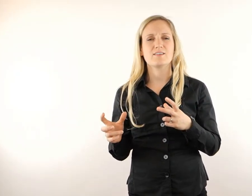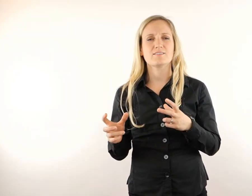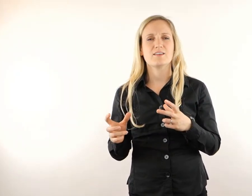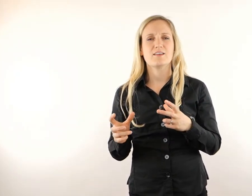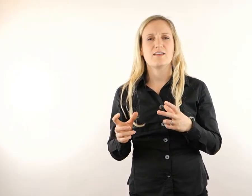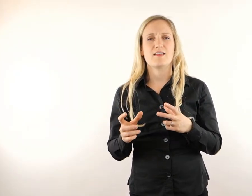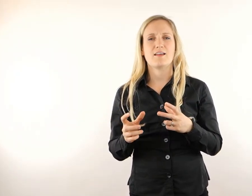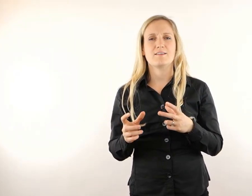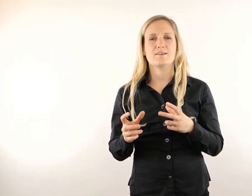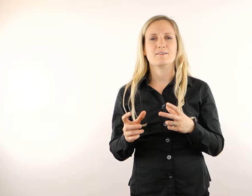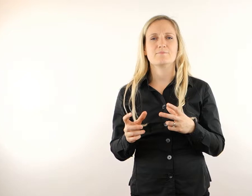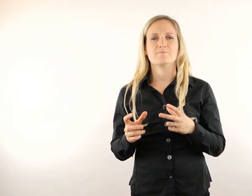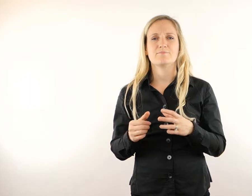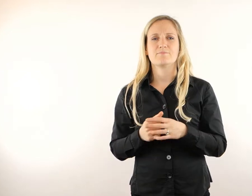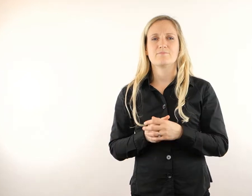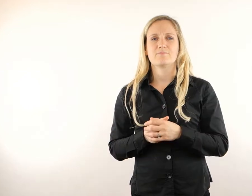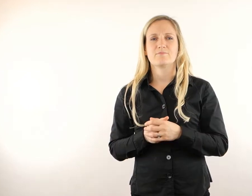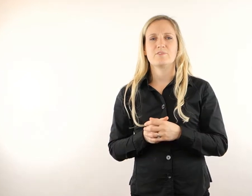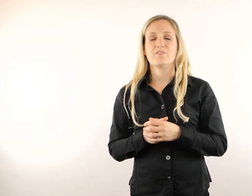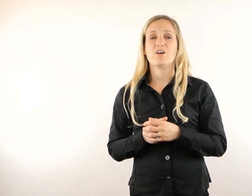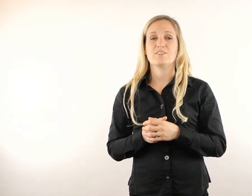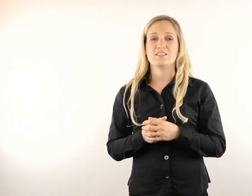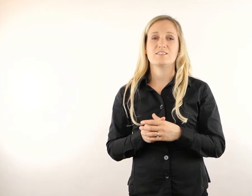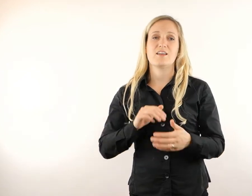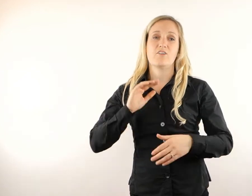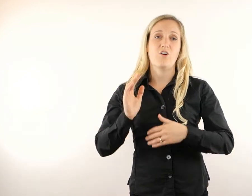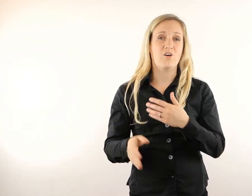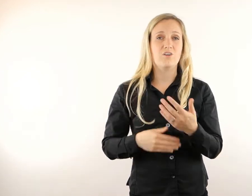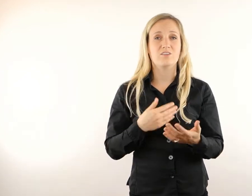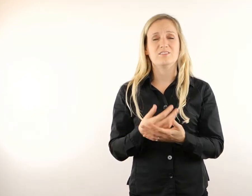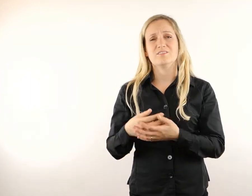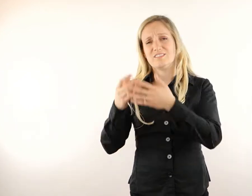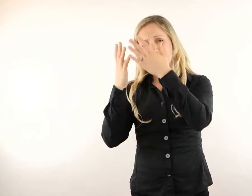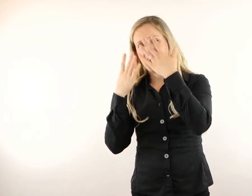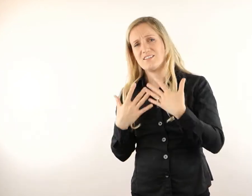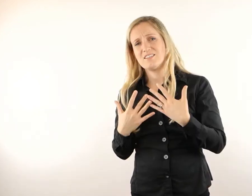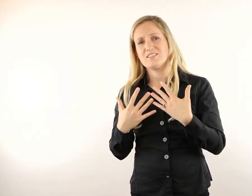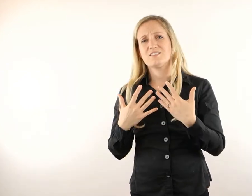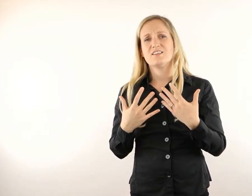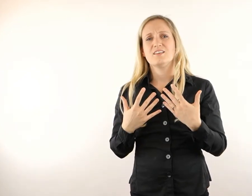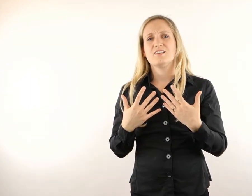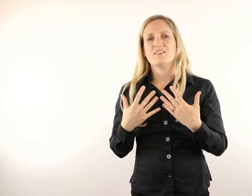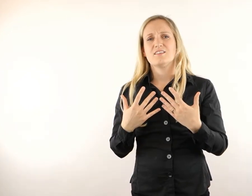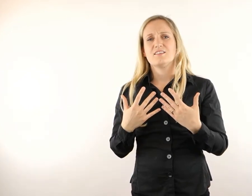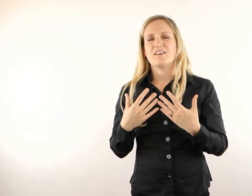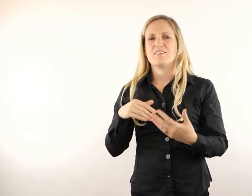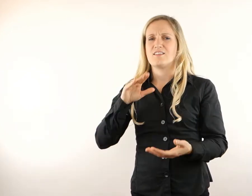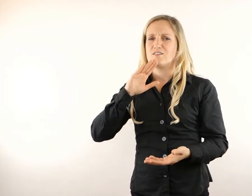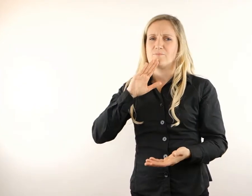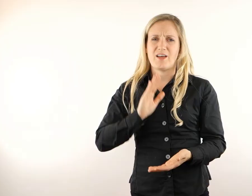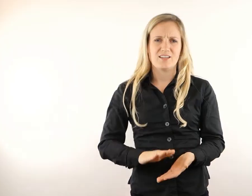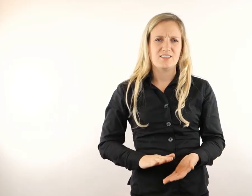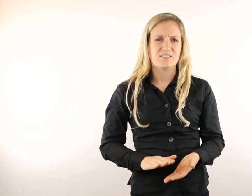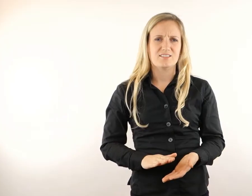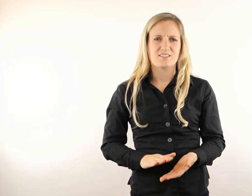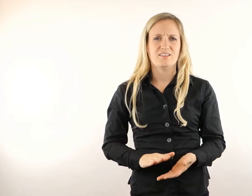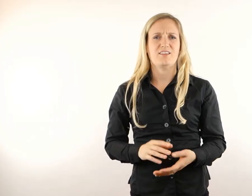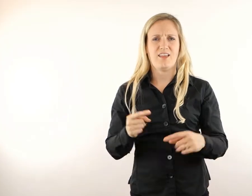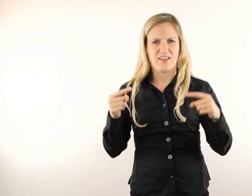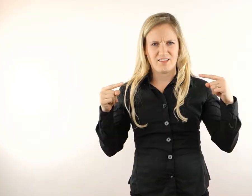fast. And we've already said all of the sadness and the badness and